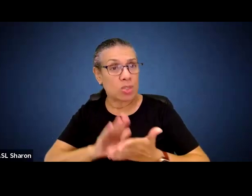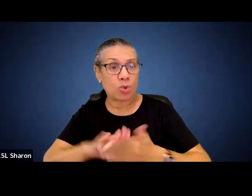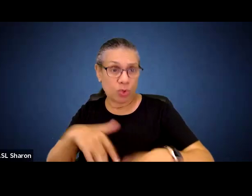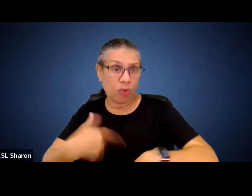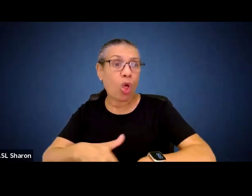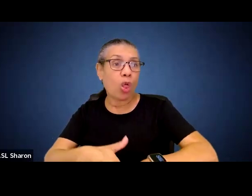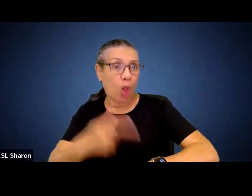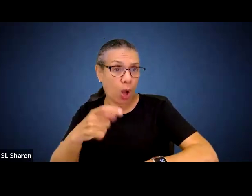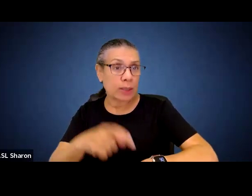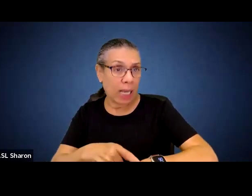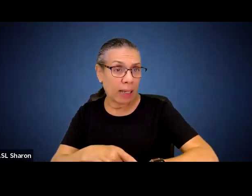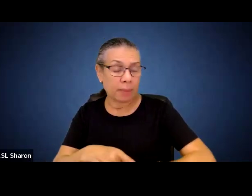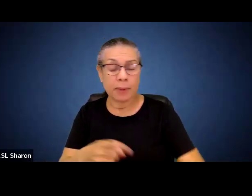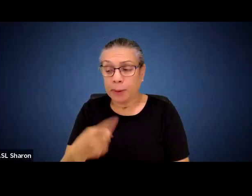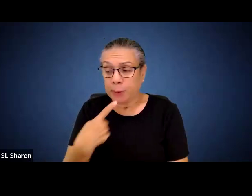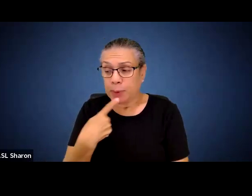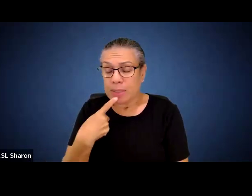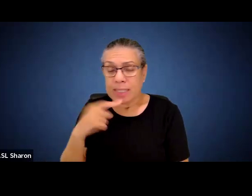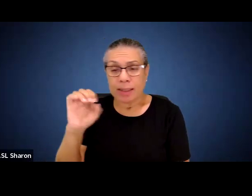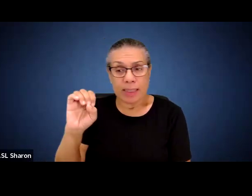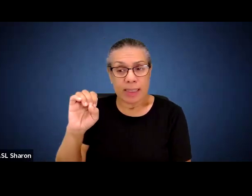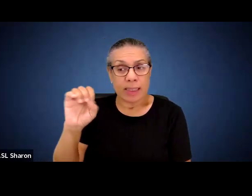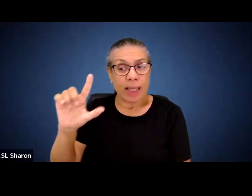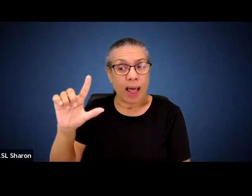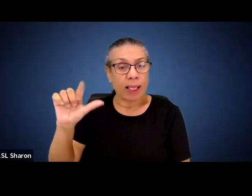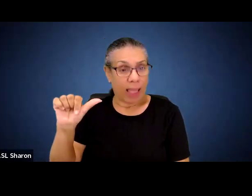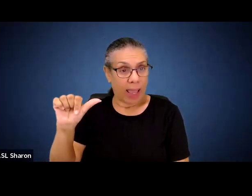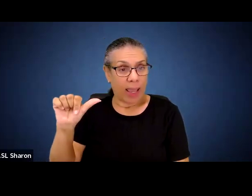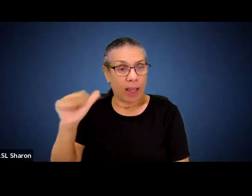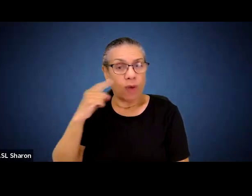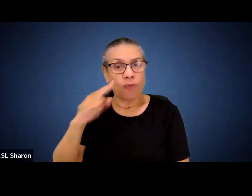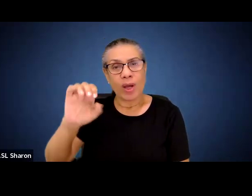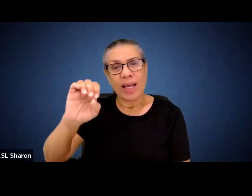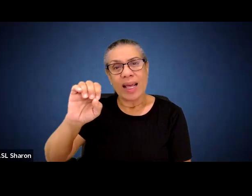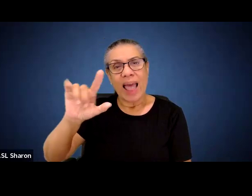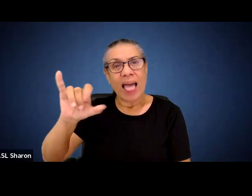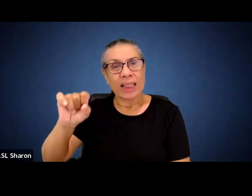You said that the growth of the ELA for the Ellis School was the highest in 15